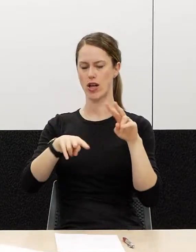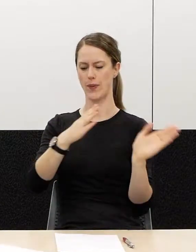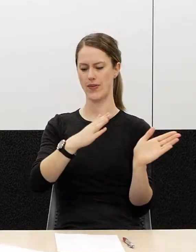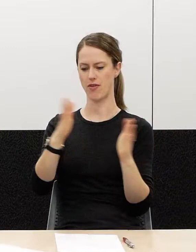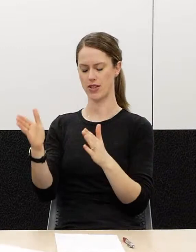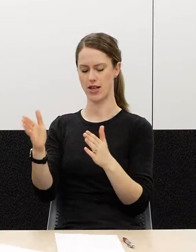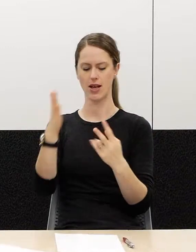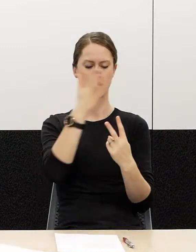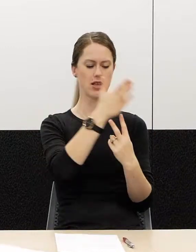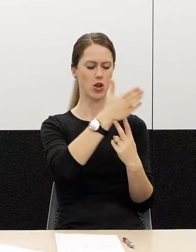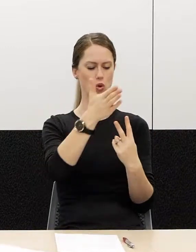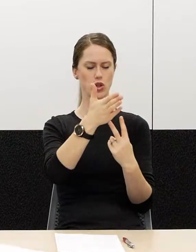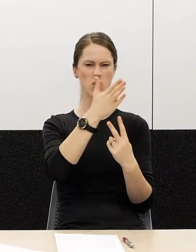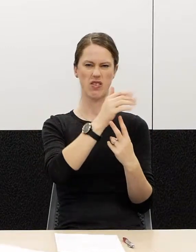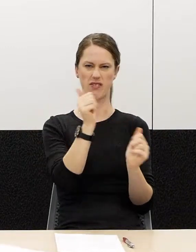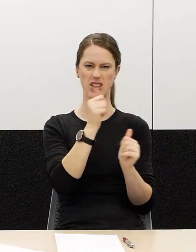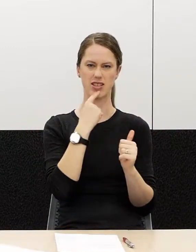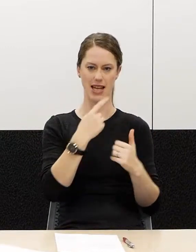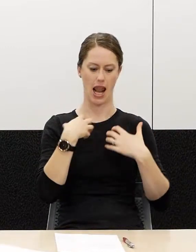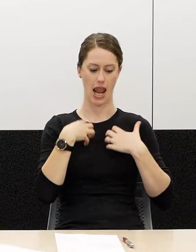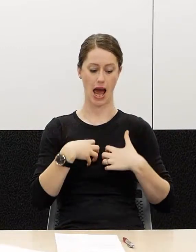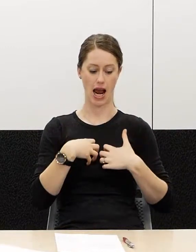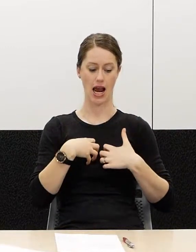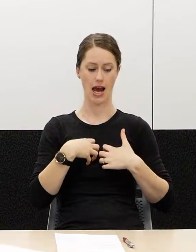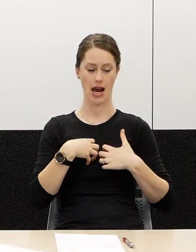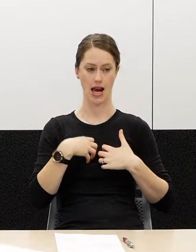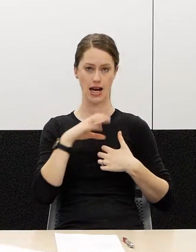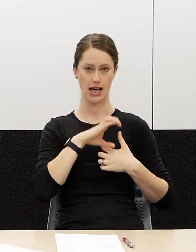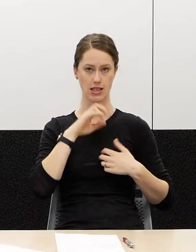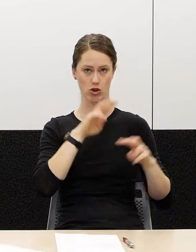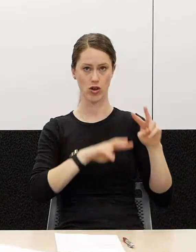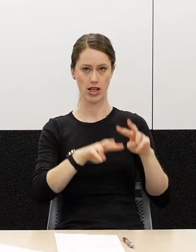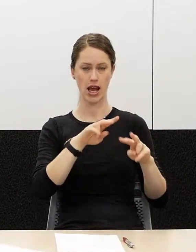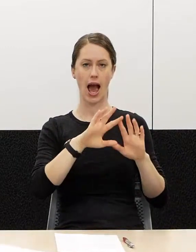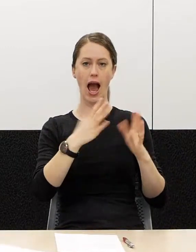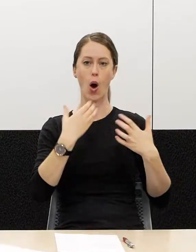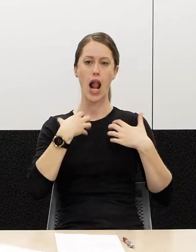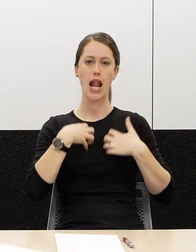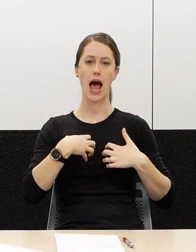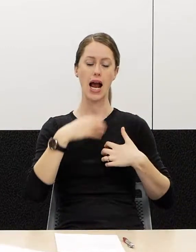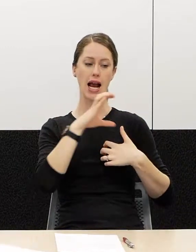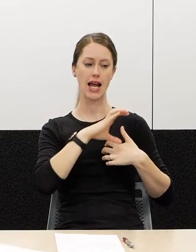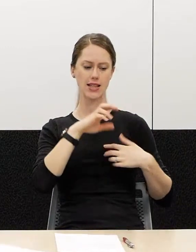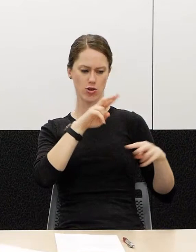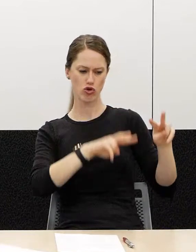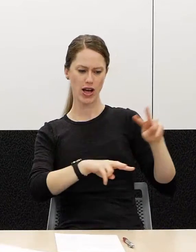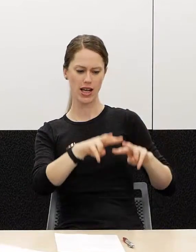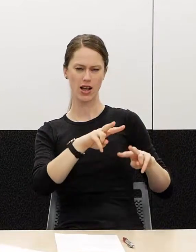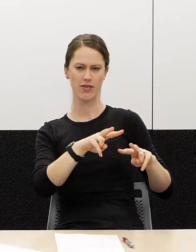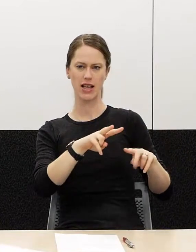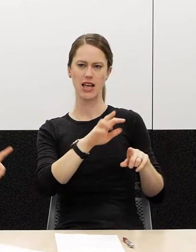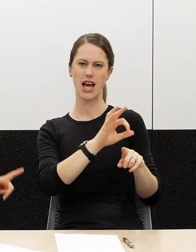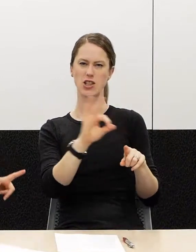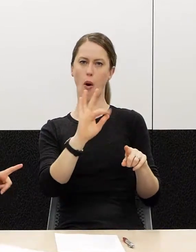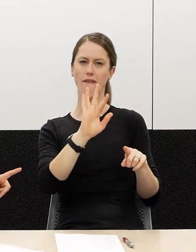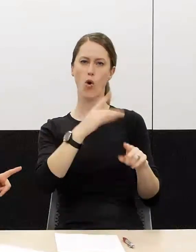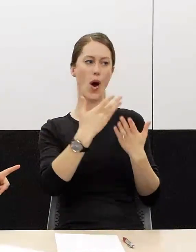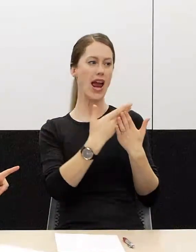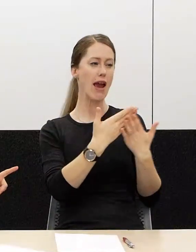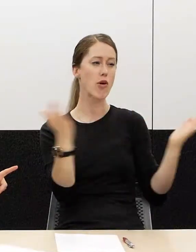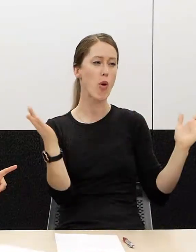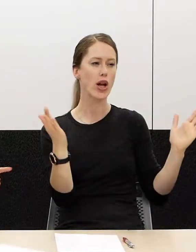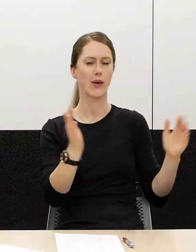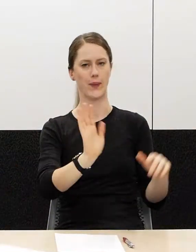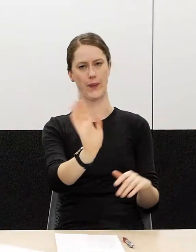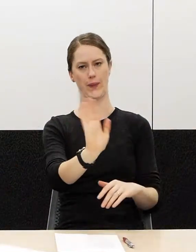The other 2, as you've mentioned, is lung cancer screening. So the way that lung cancer screening works, it's not for the entire